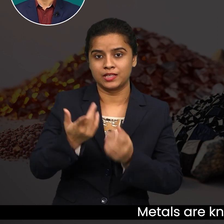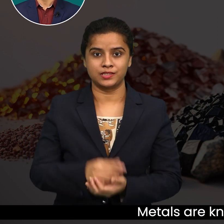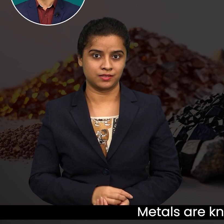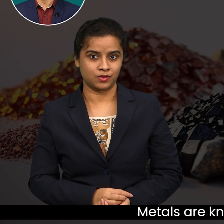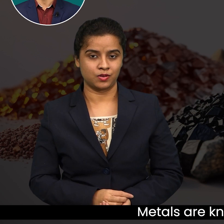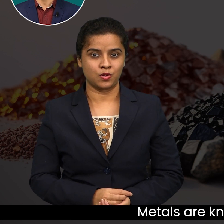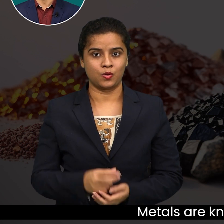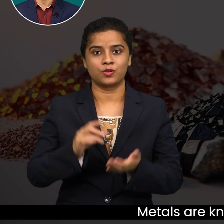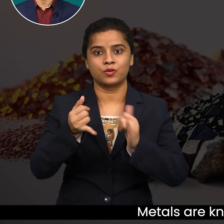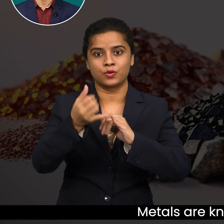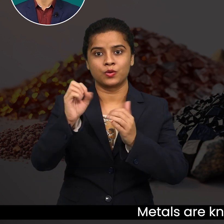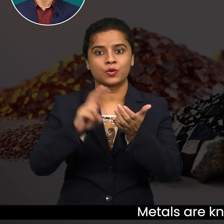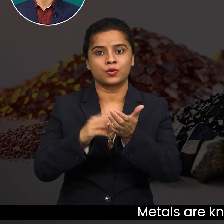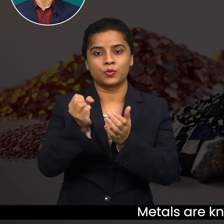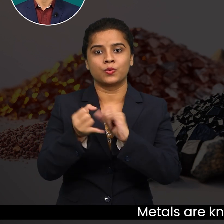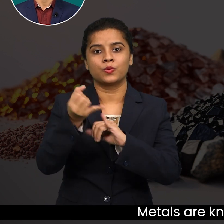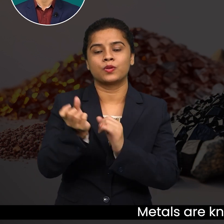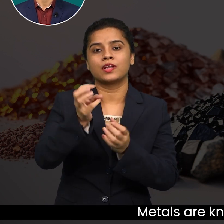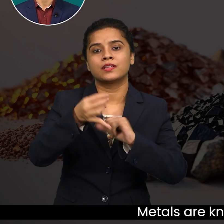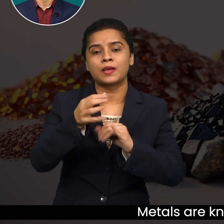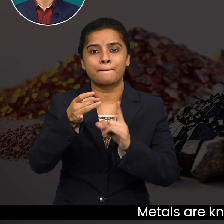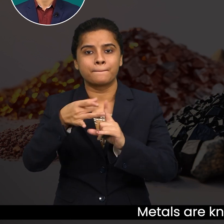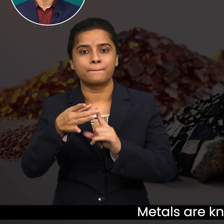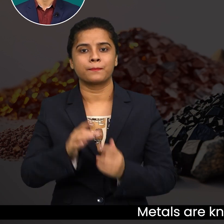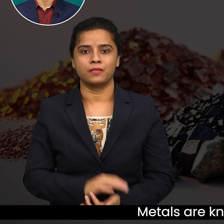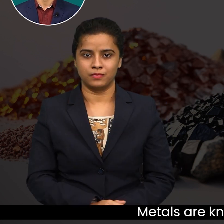Metals are known as sonorous metals.